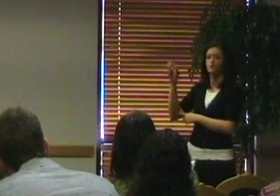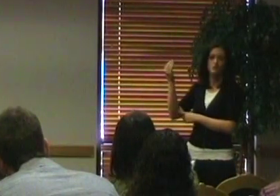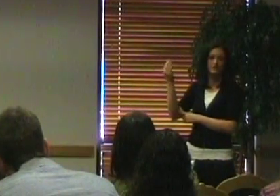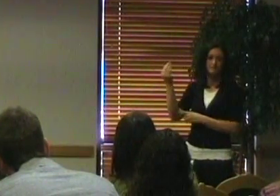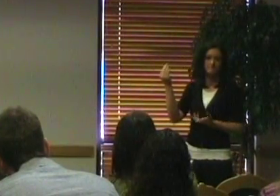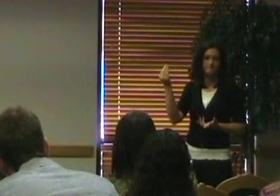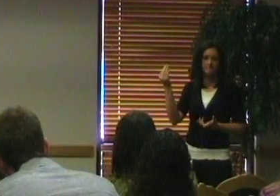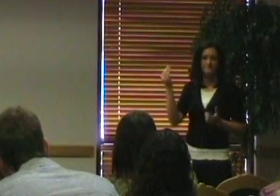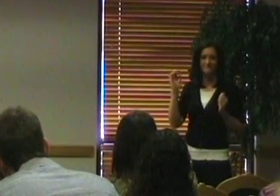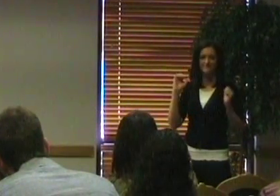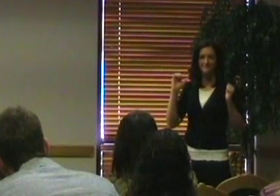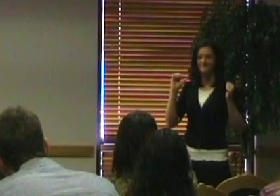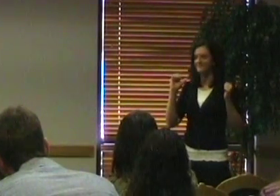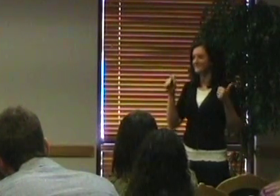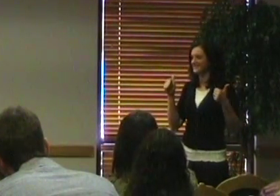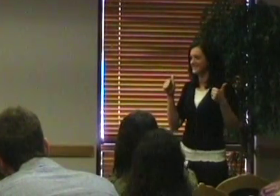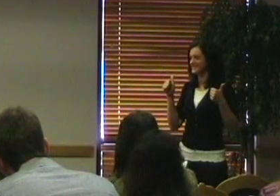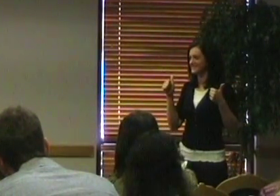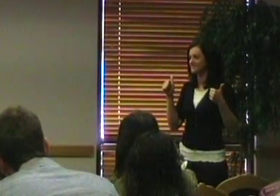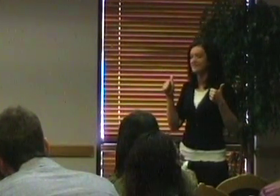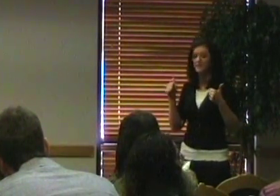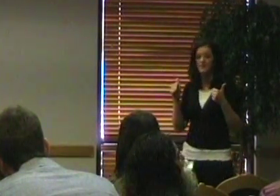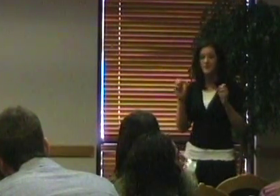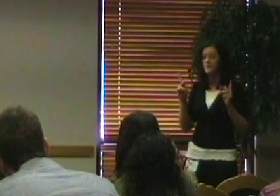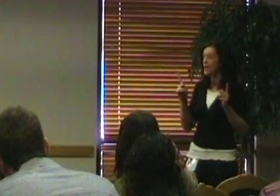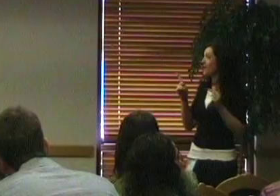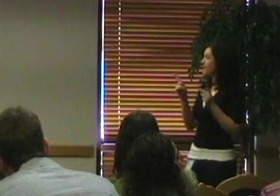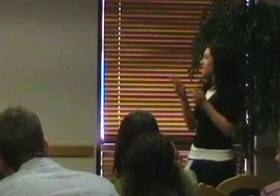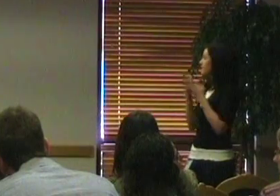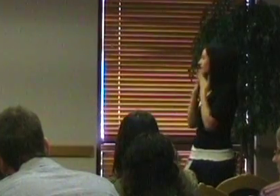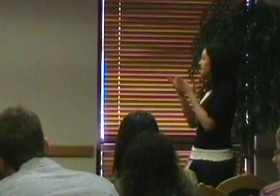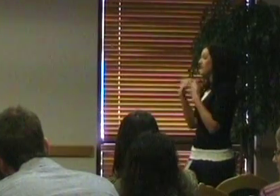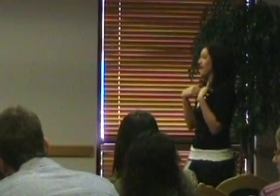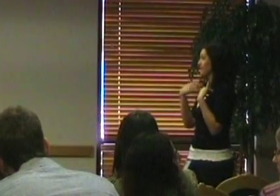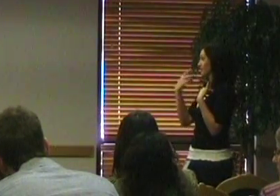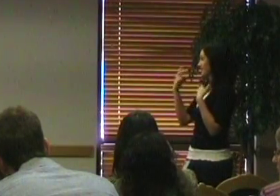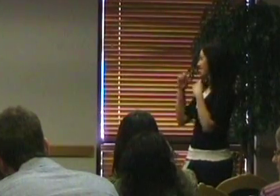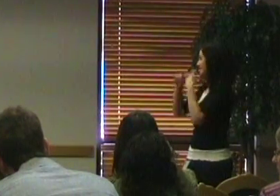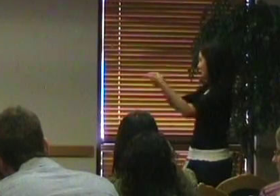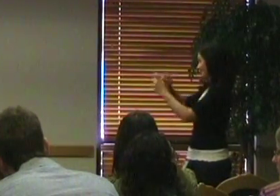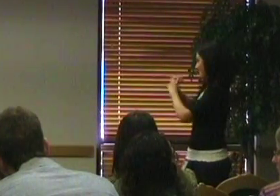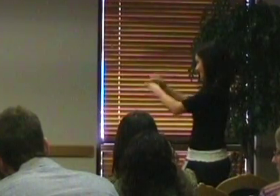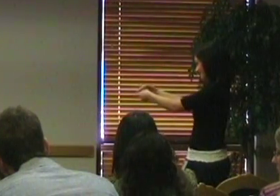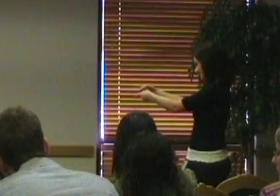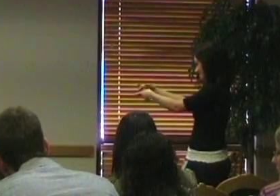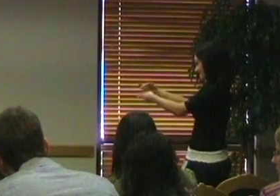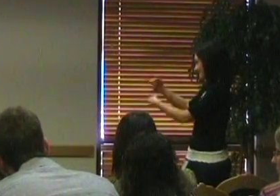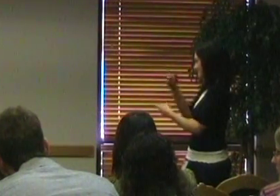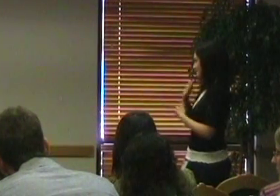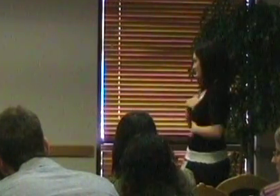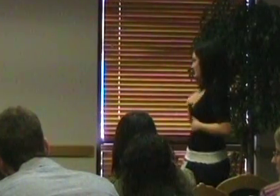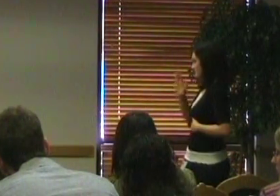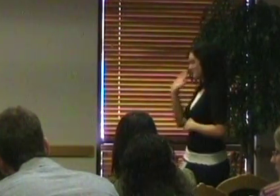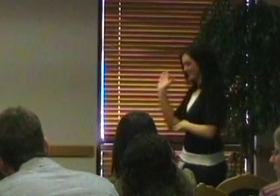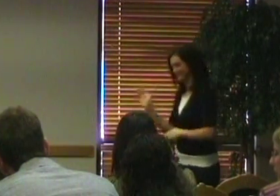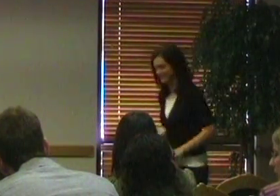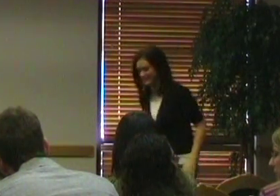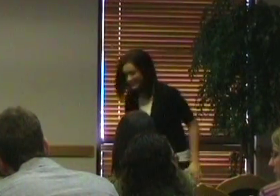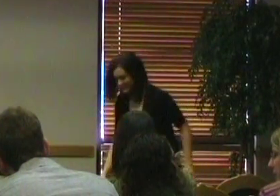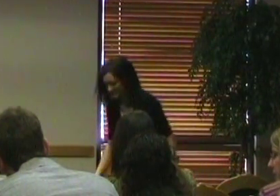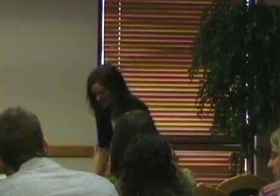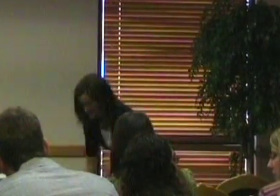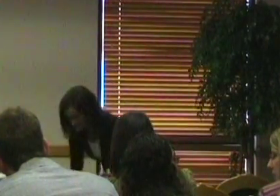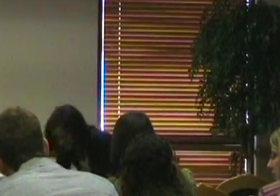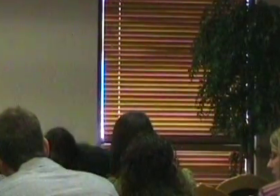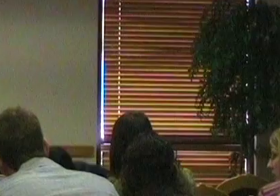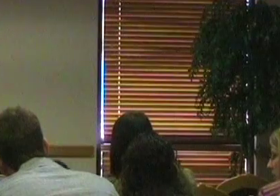214. Excuse me, 214. Okay. We'd like to thank you for your